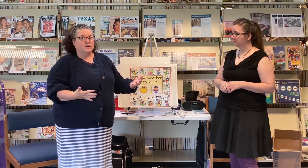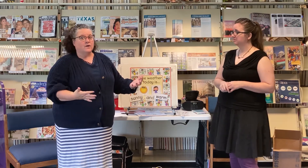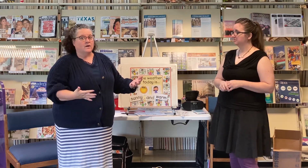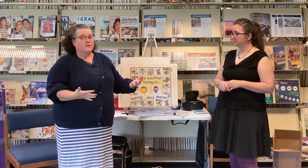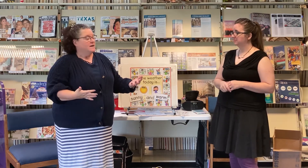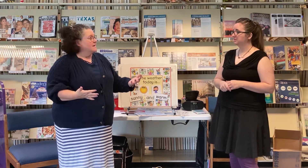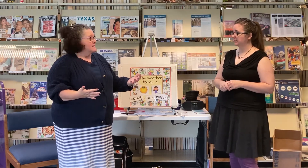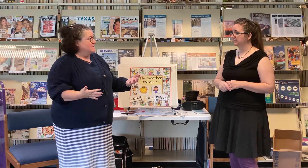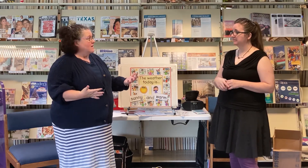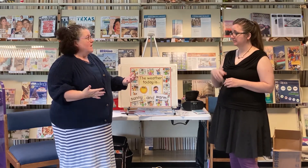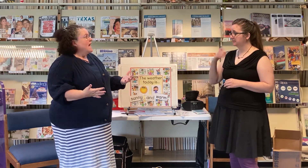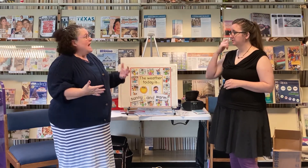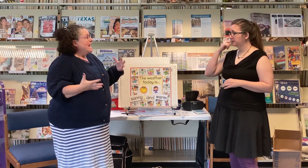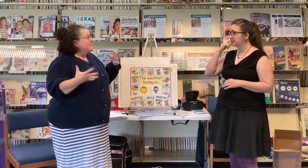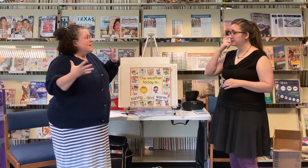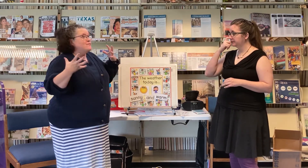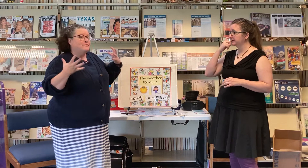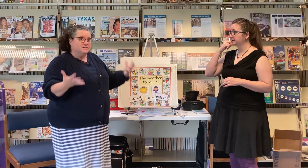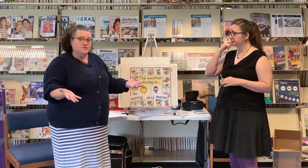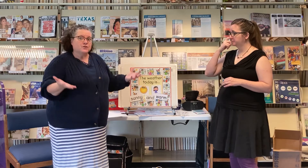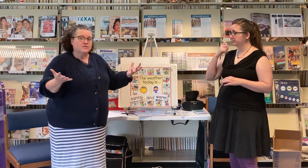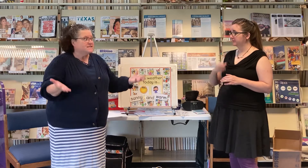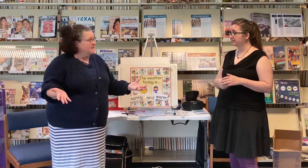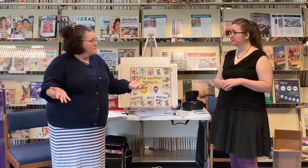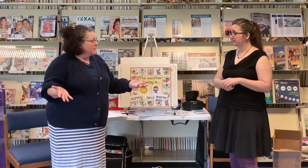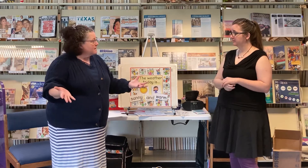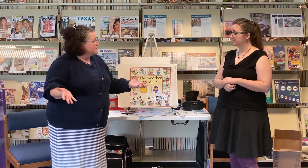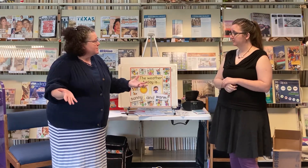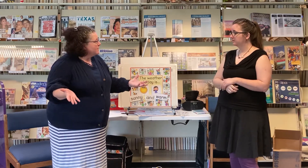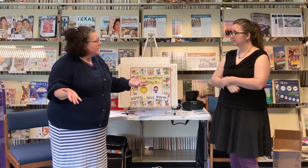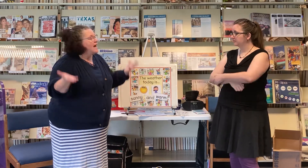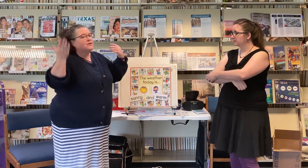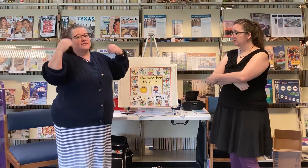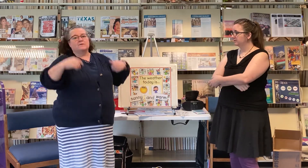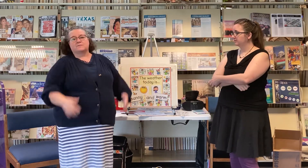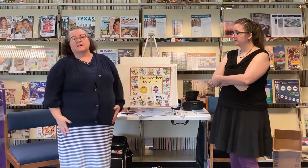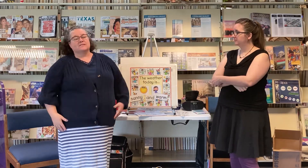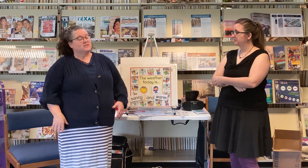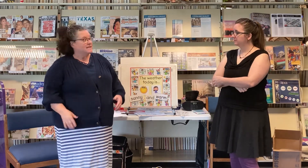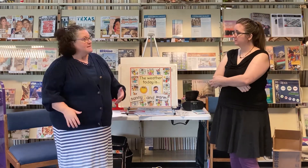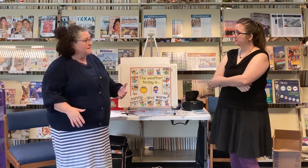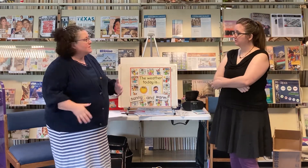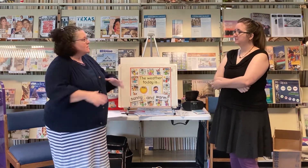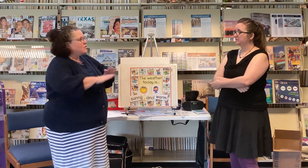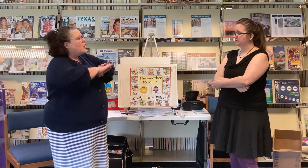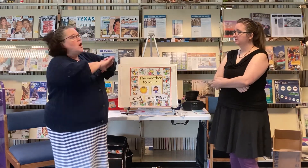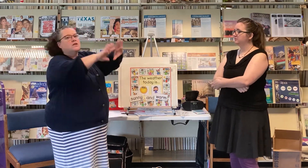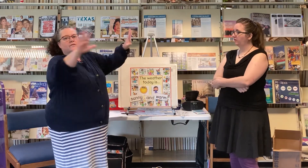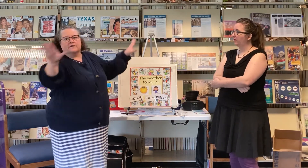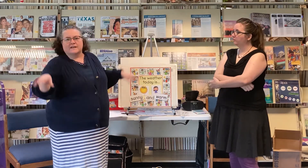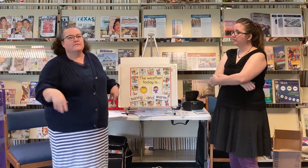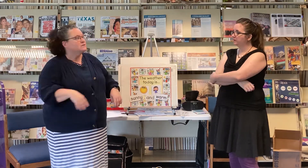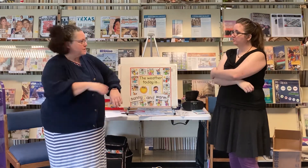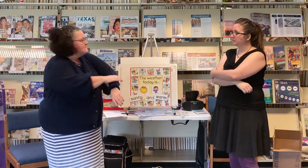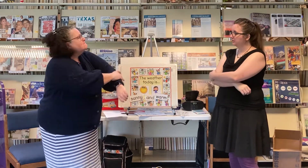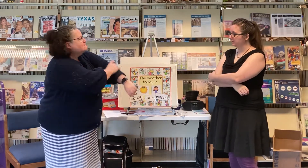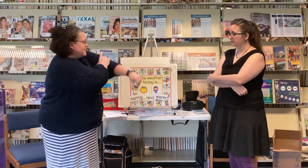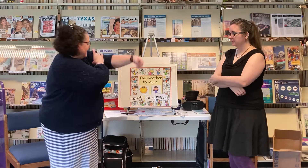grow. That's so long. And they filter the seawater. Did you know that? I thought oh. that was pretty interesting. They're that's they're cool. all so over. They filter. The ocean cleaner.